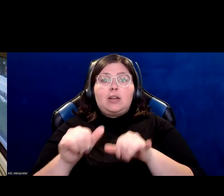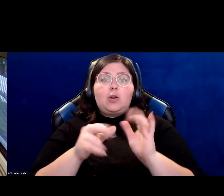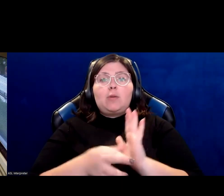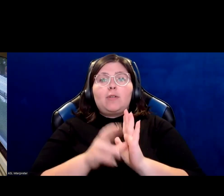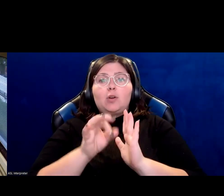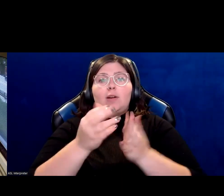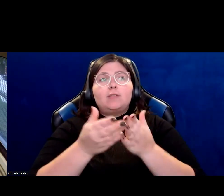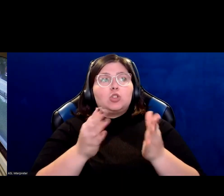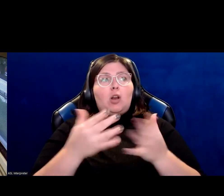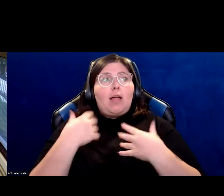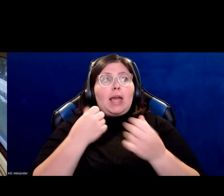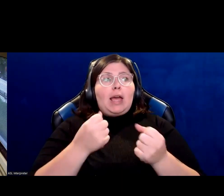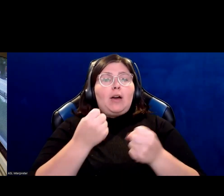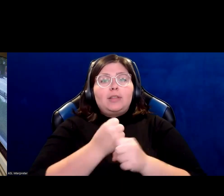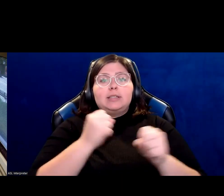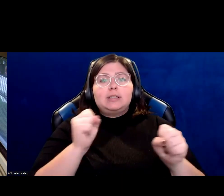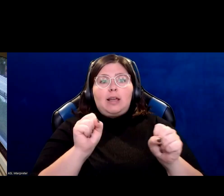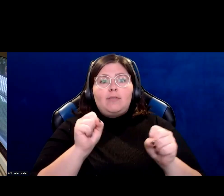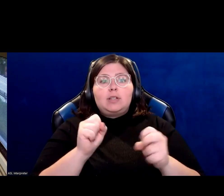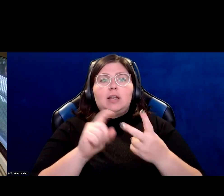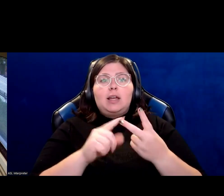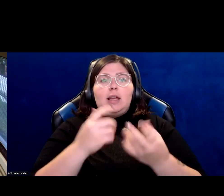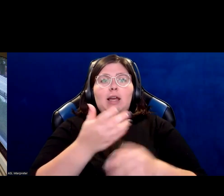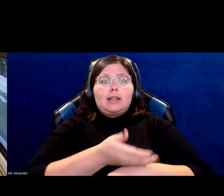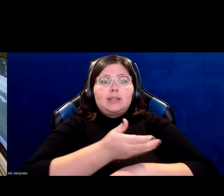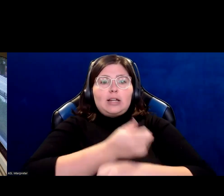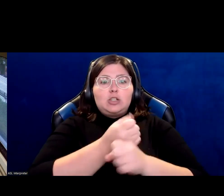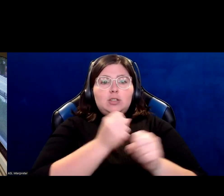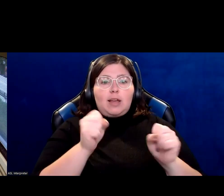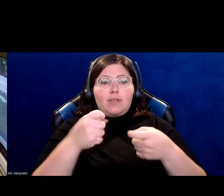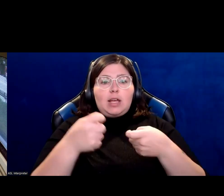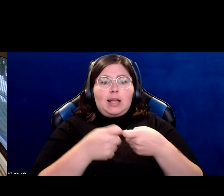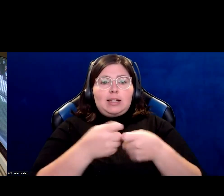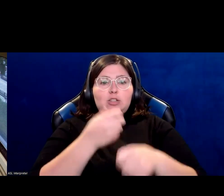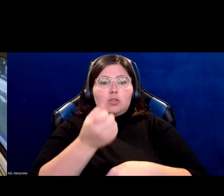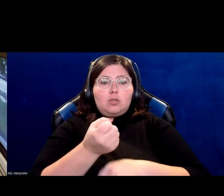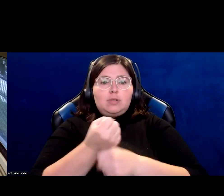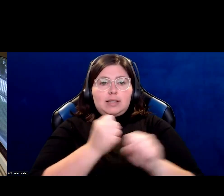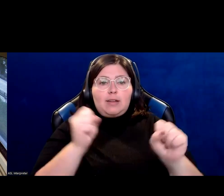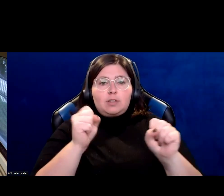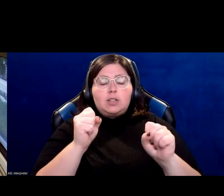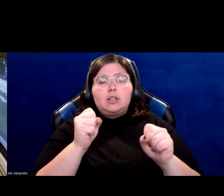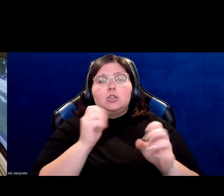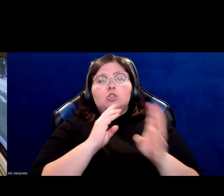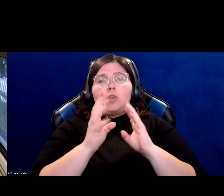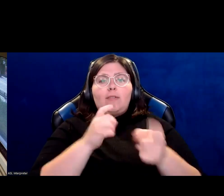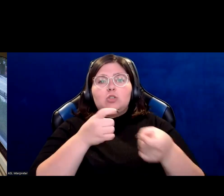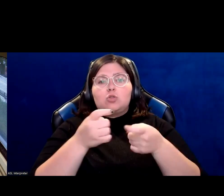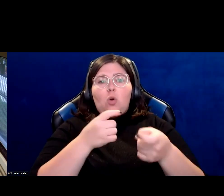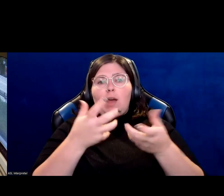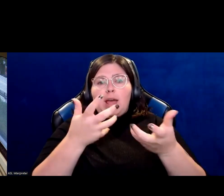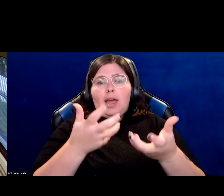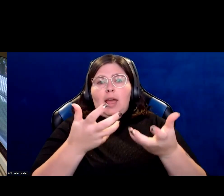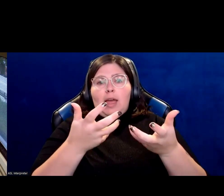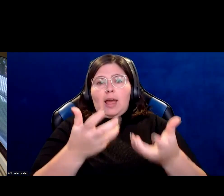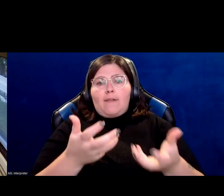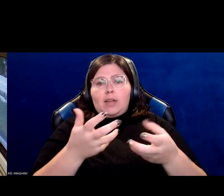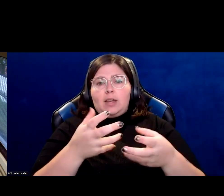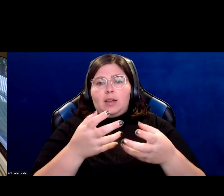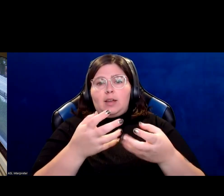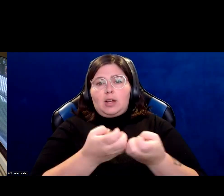safety hazards, excavation safety, electrical safety, traffic control and heavy equipment operation, fall protection